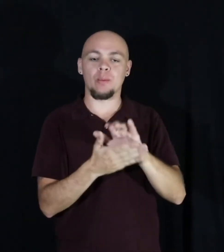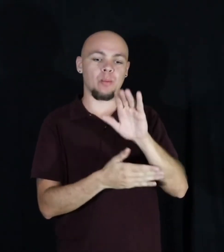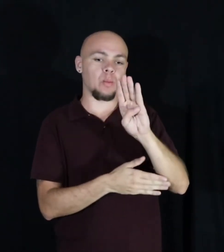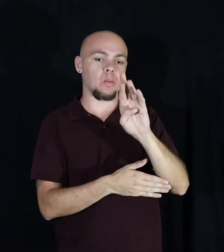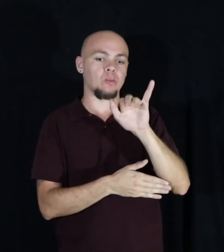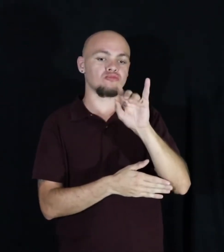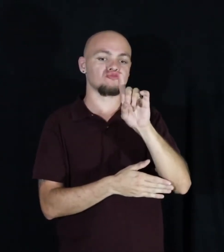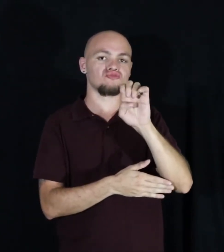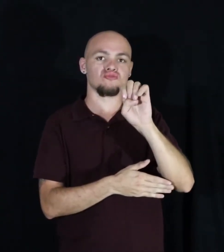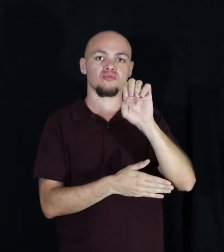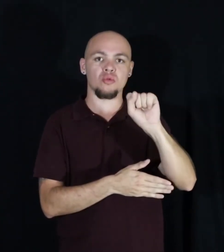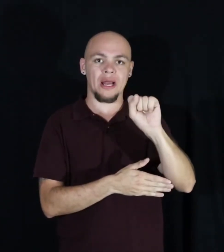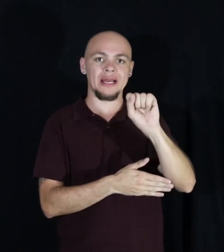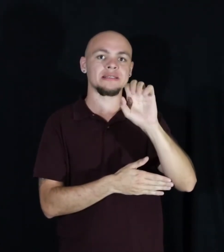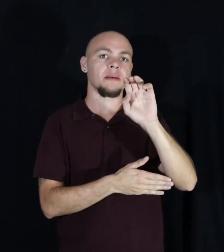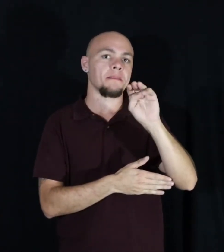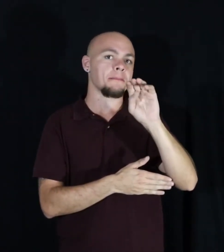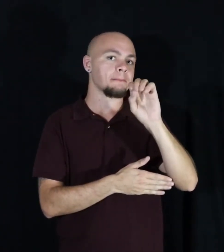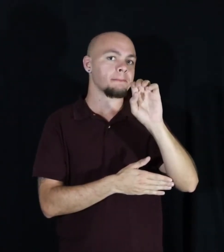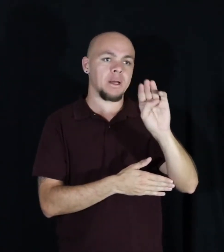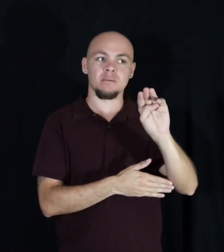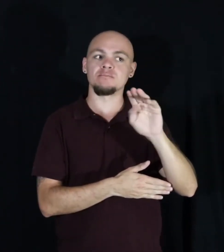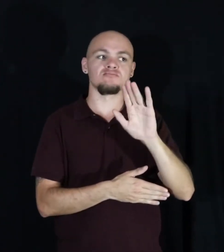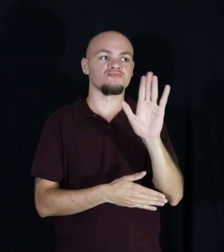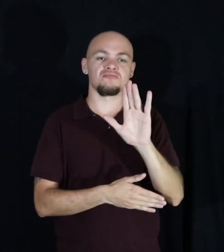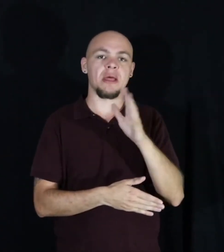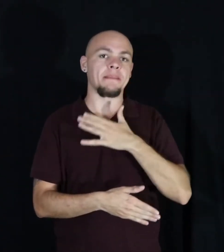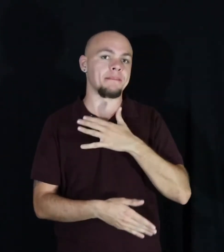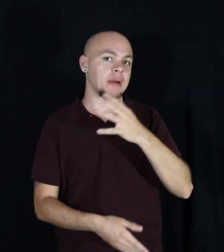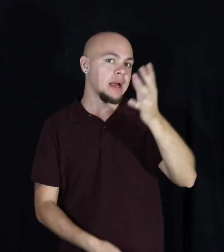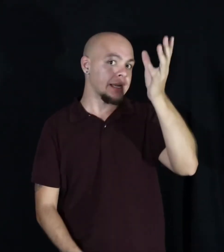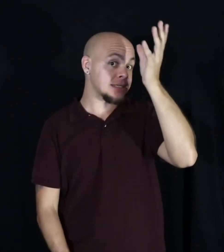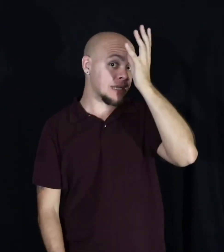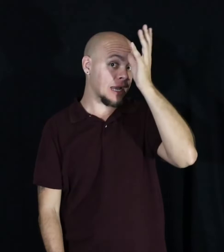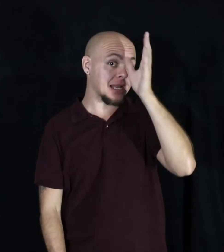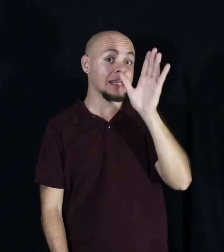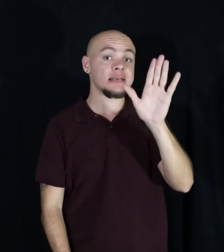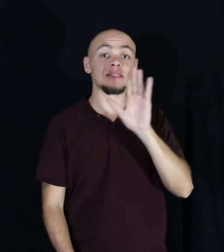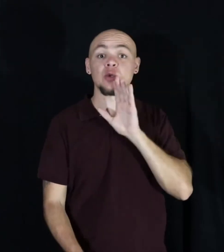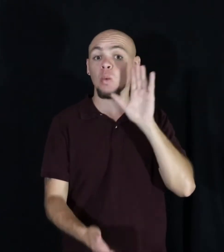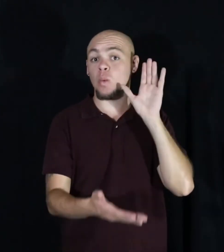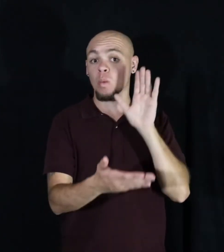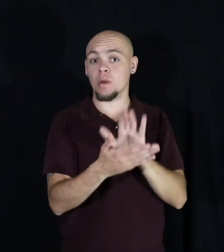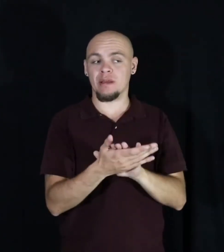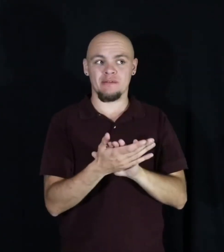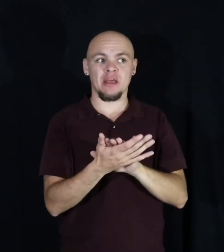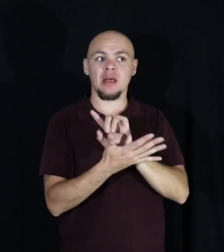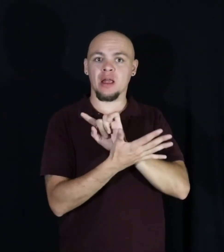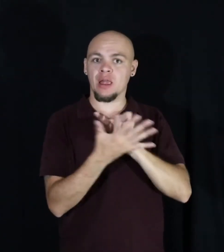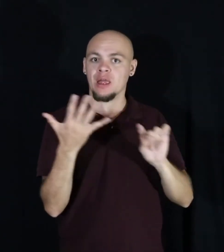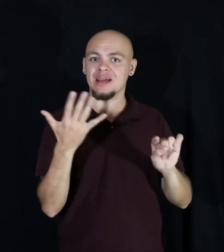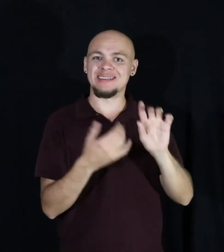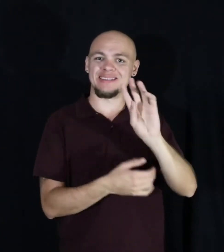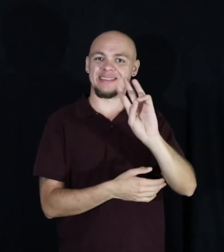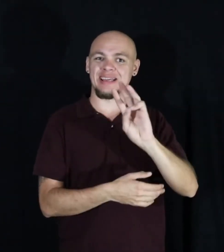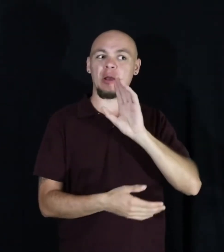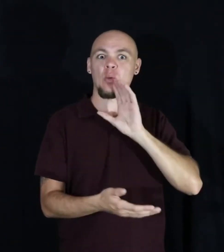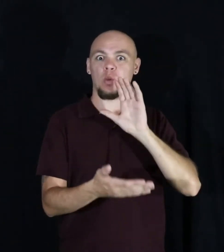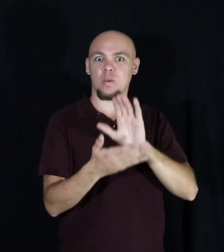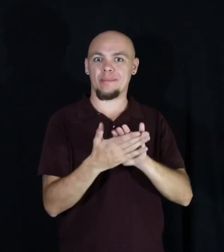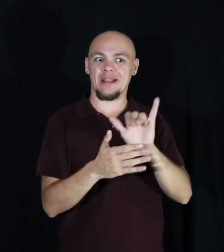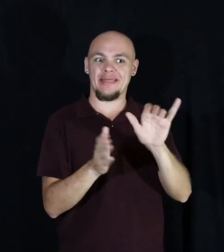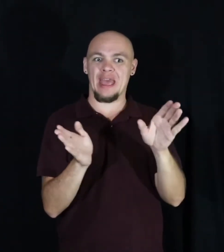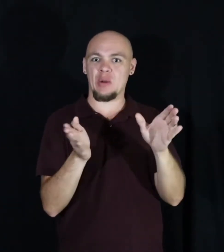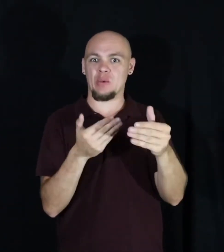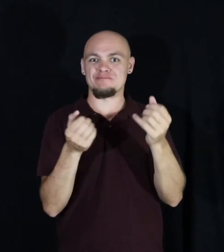are my mom's sister moms. Those are my dad's. 1, 2, 3, 4, 5, 6. There's just a lot of women in that